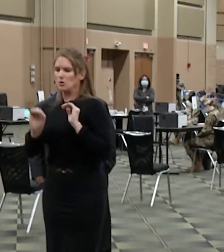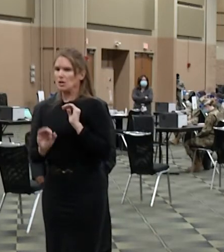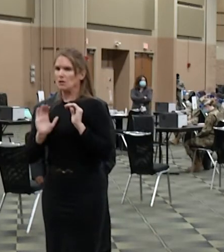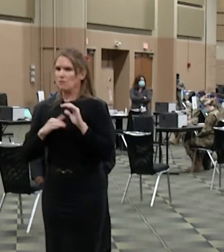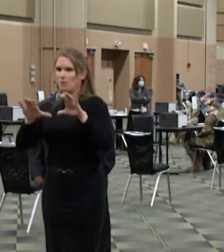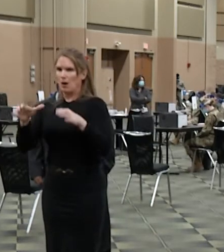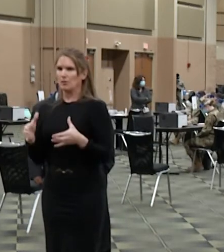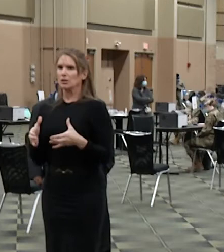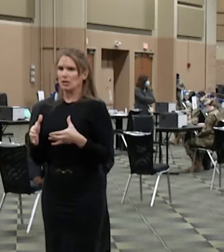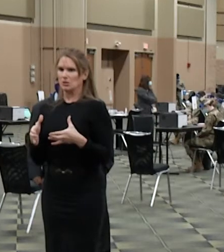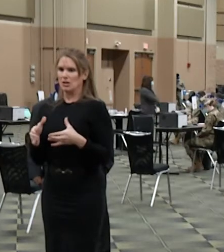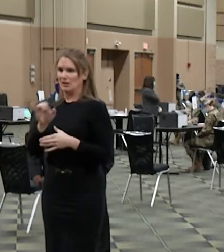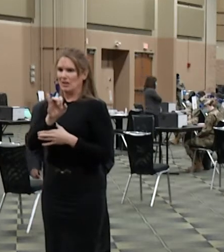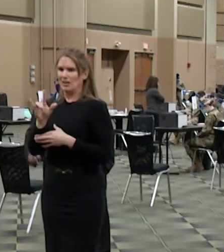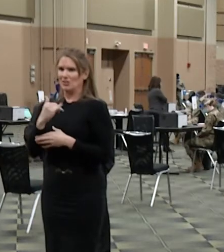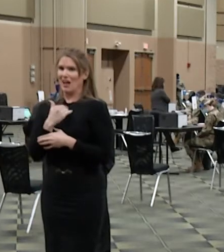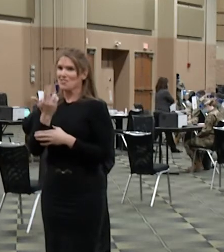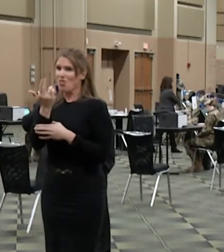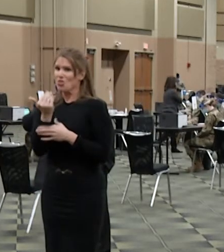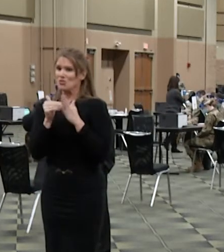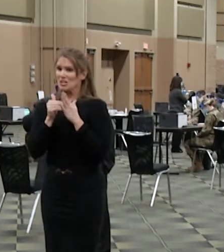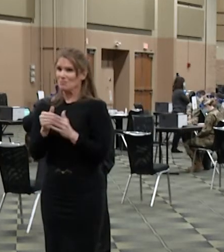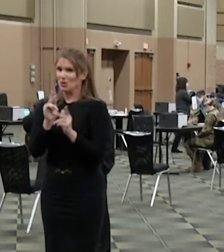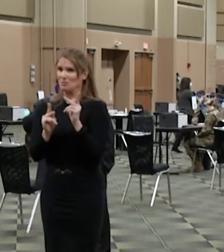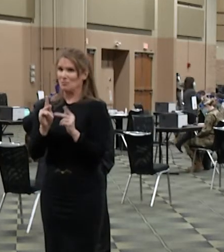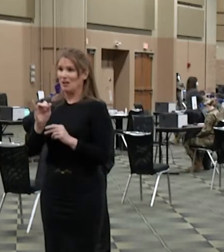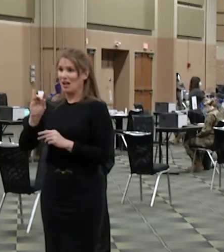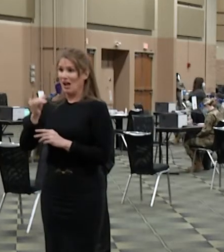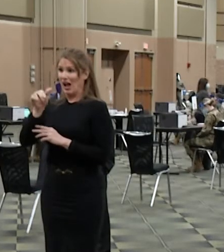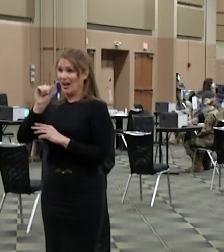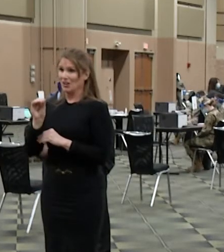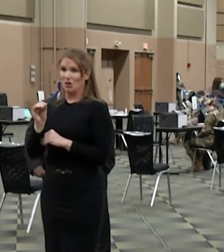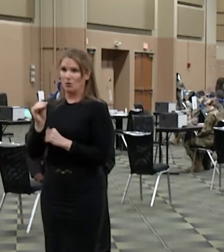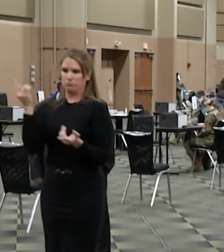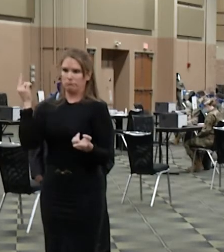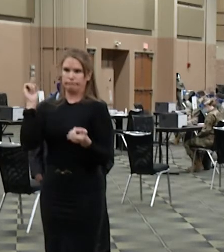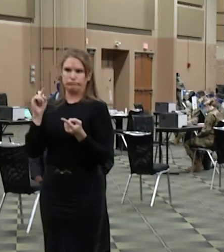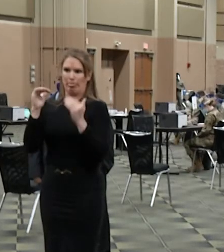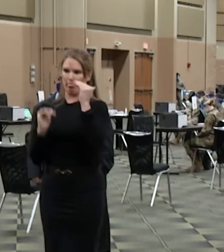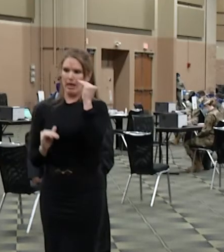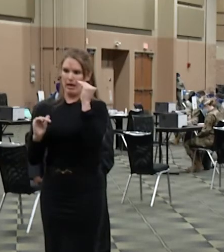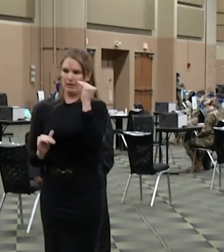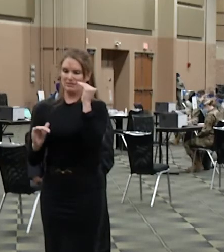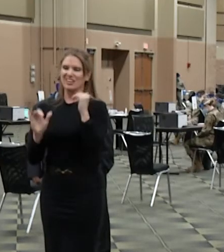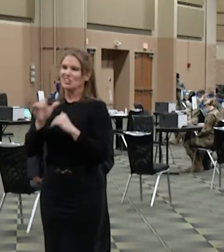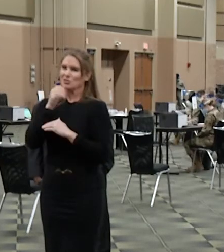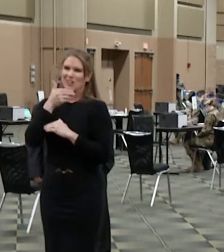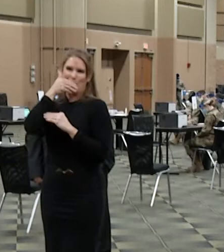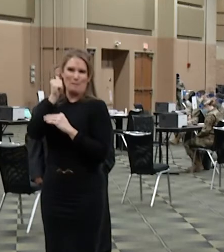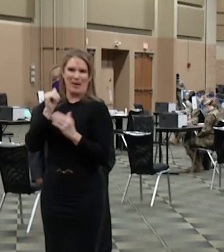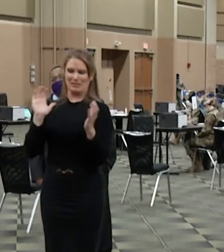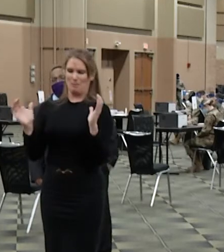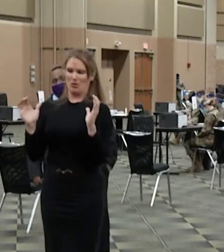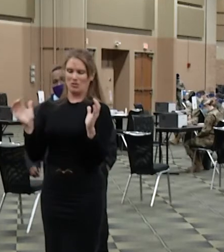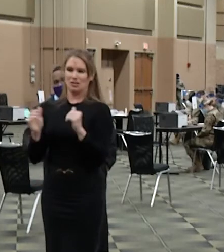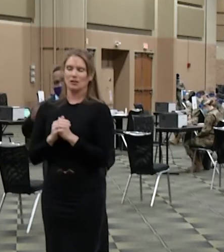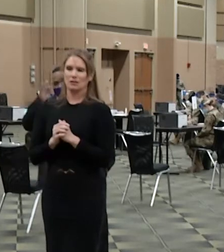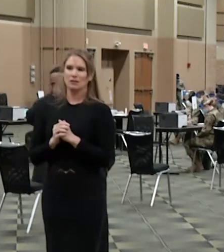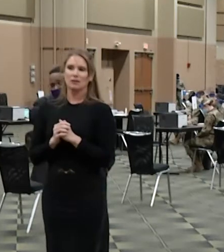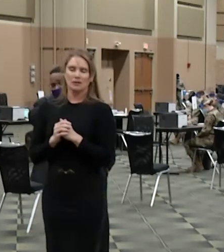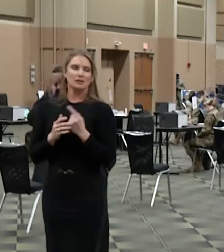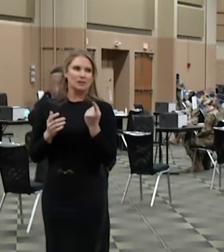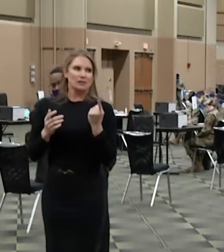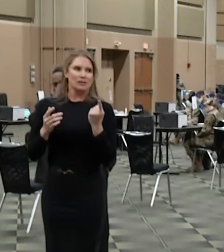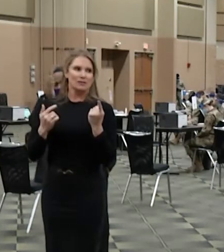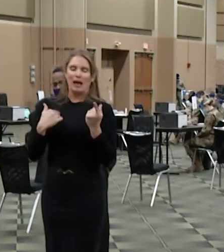of our population. Illinois has 13 million people, Idaho has not that many. So that's not the best metric. Yeah, I think one of the things, and I do this